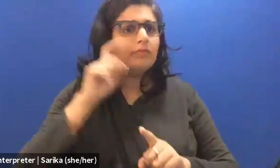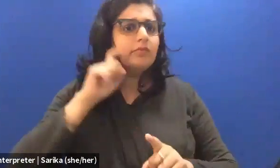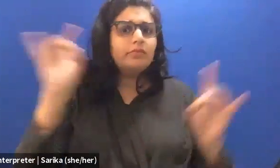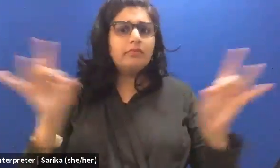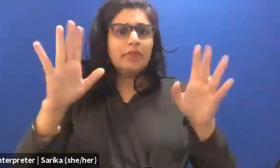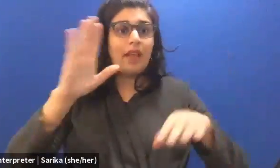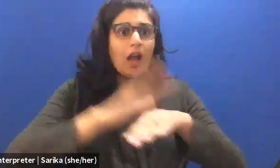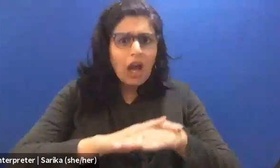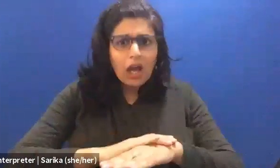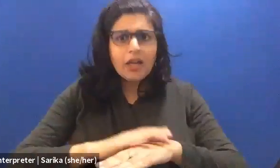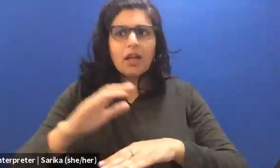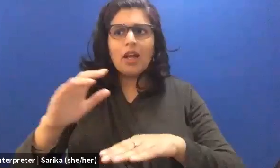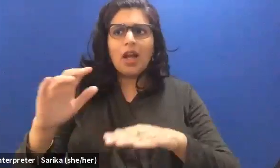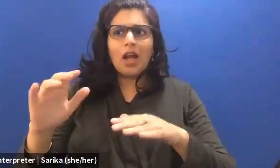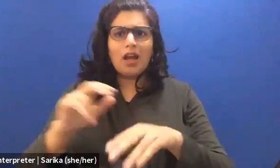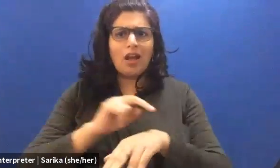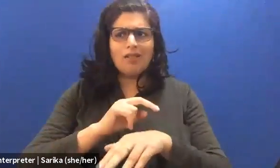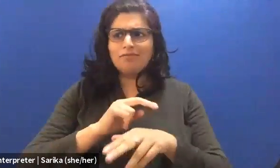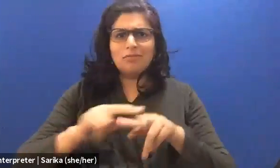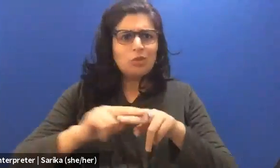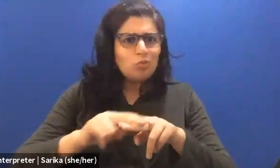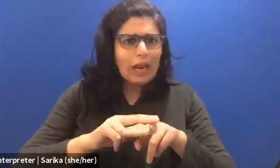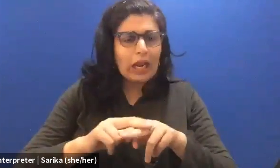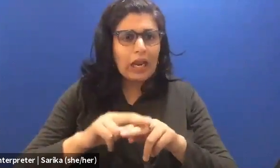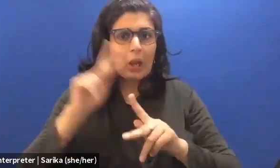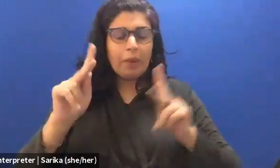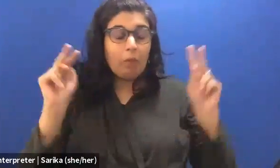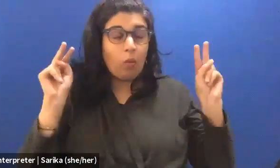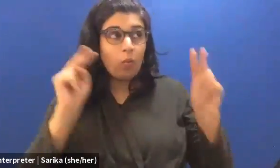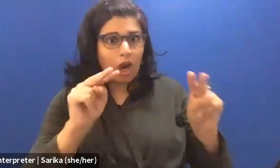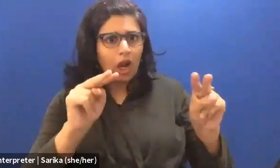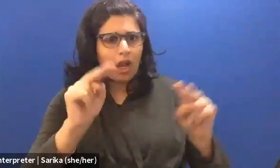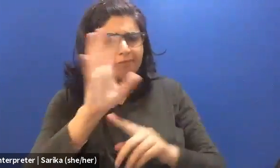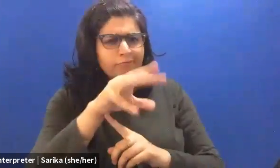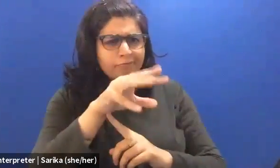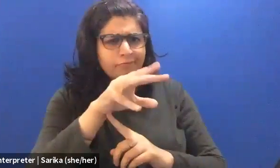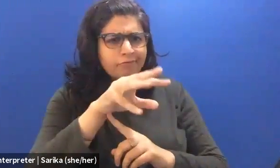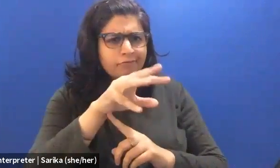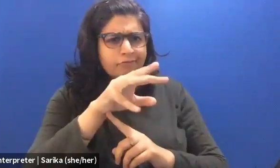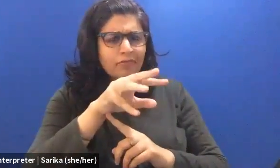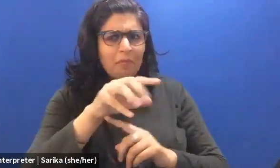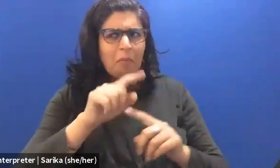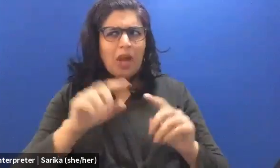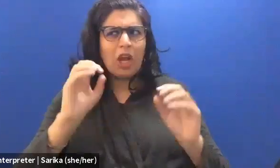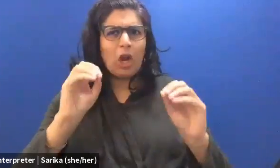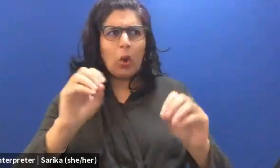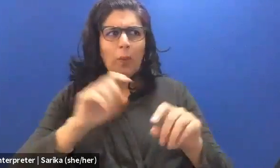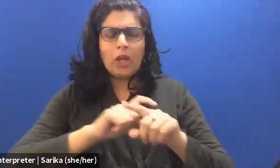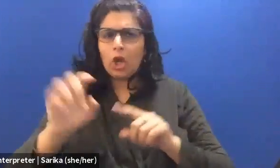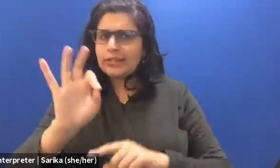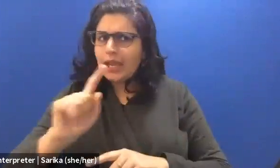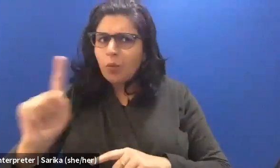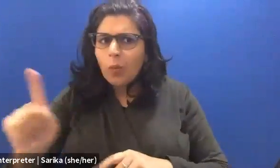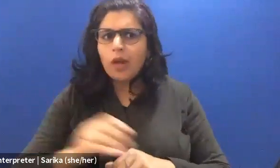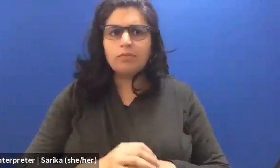train, and people watched and they filmed it, but nobody called 911 and